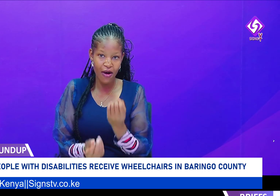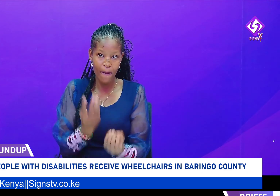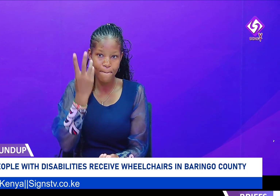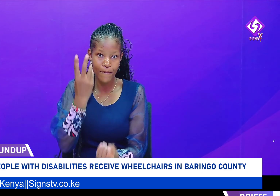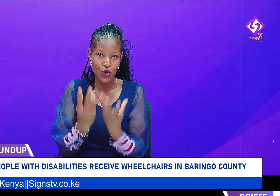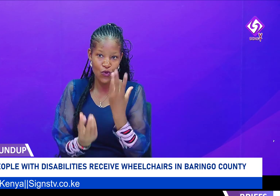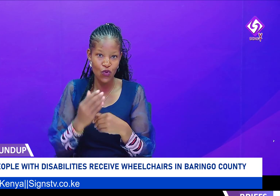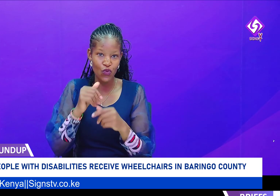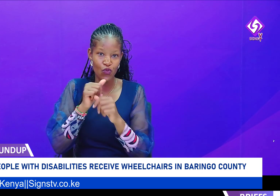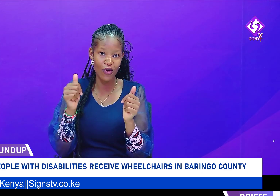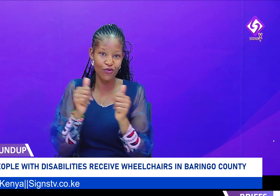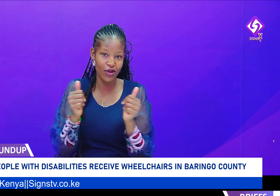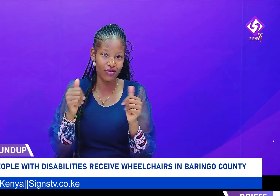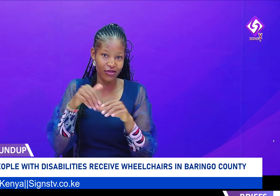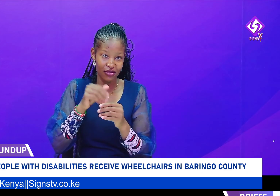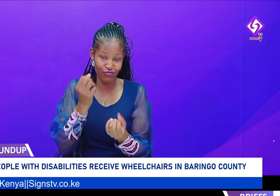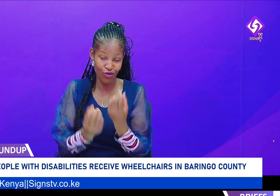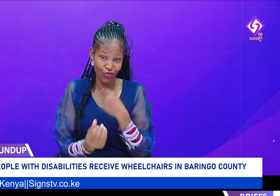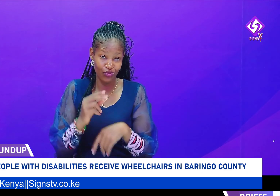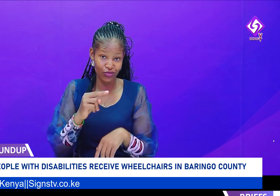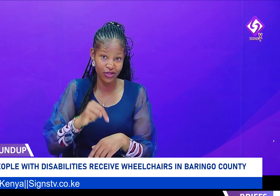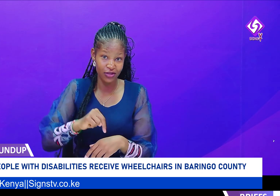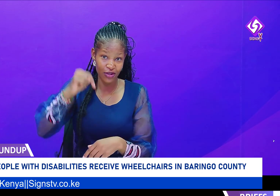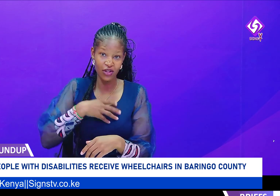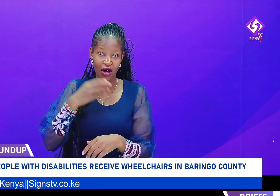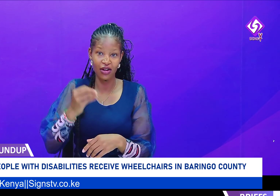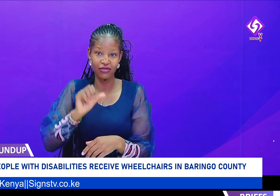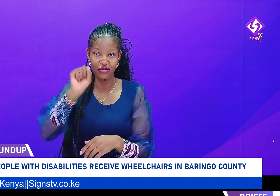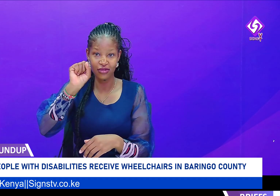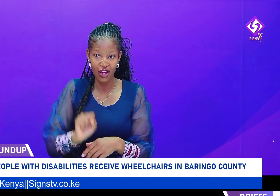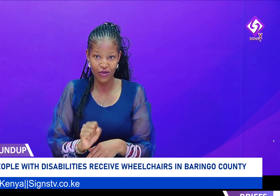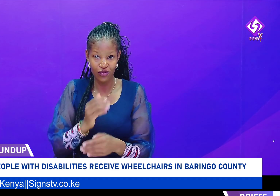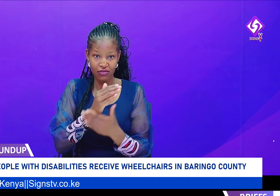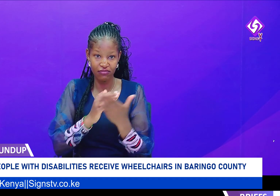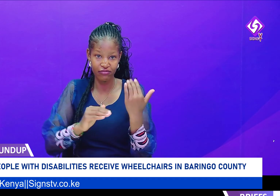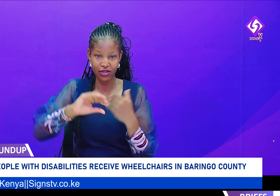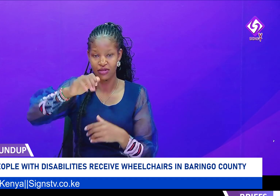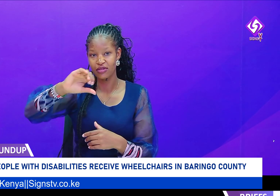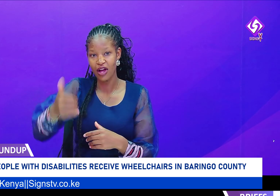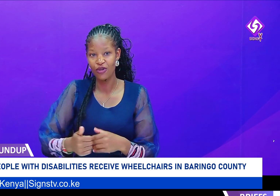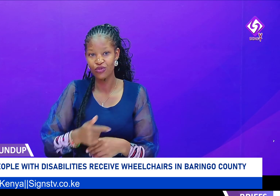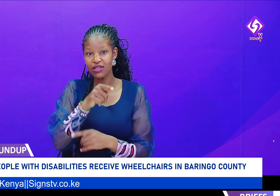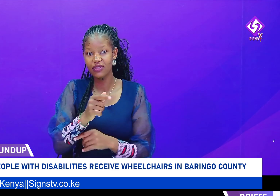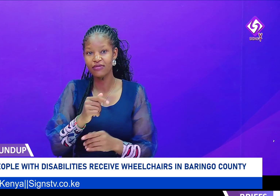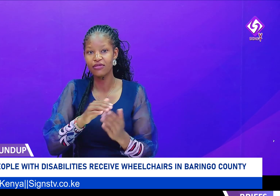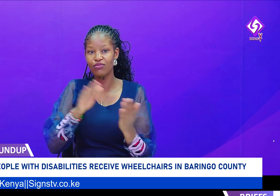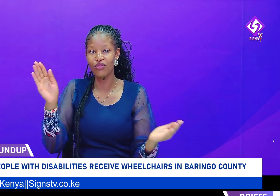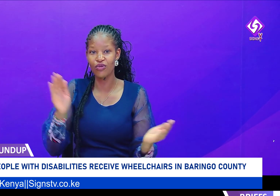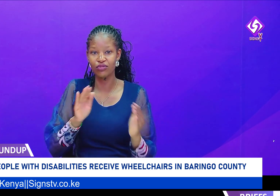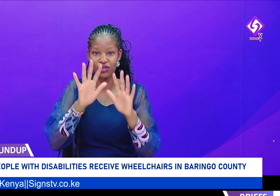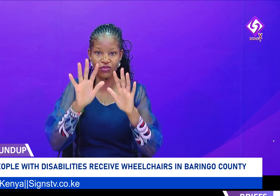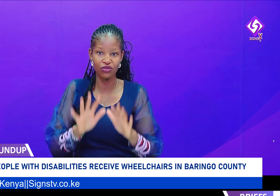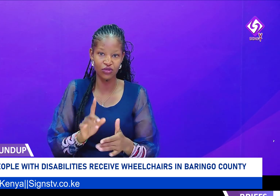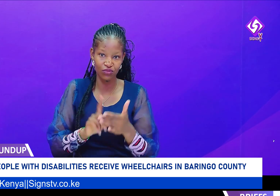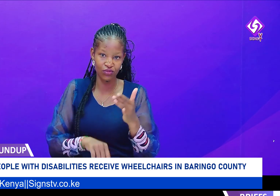around Lake Baringo, as well as in Baringo North and South sub-counties, were the most impacted and were